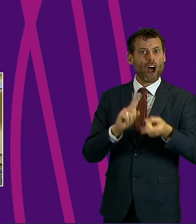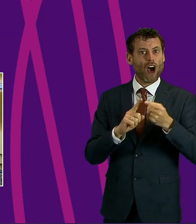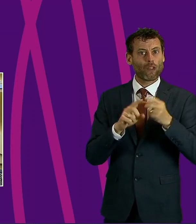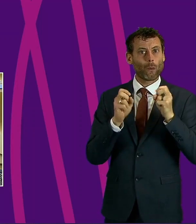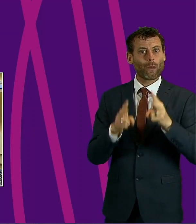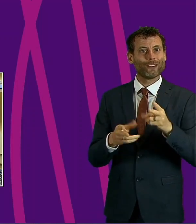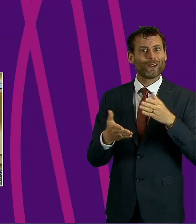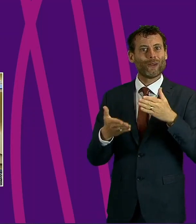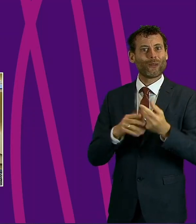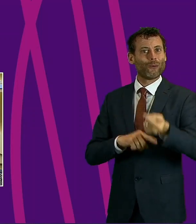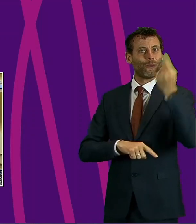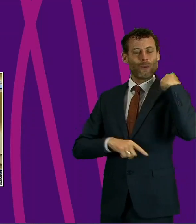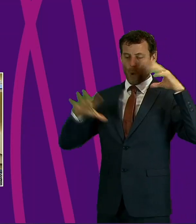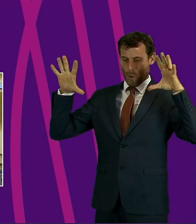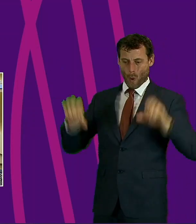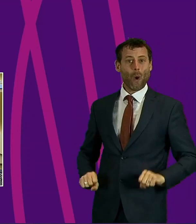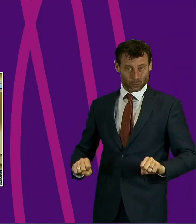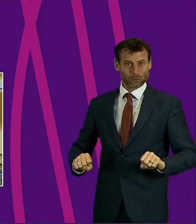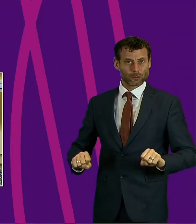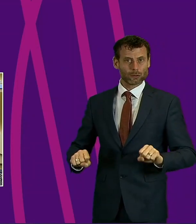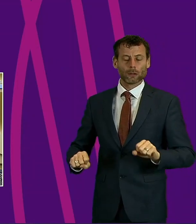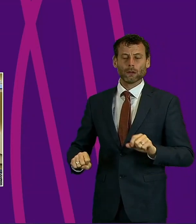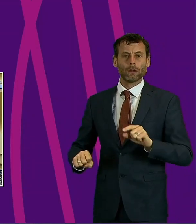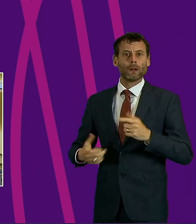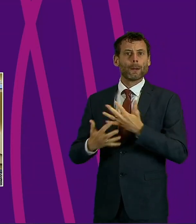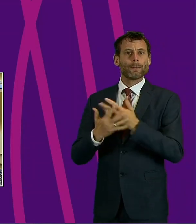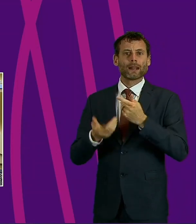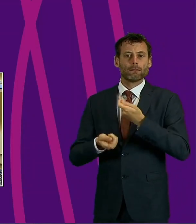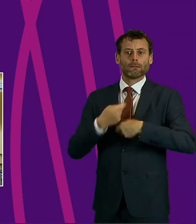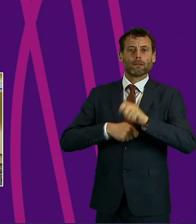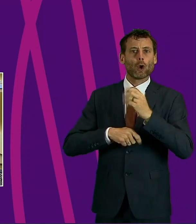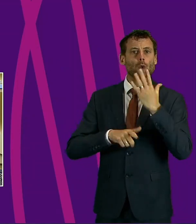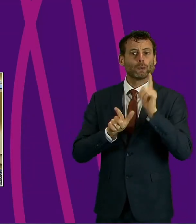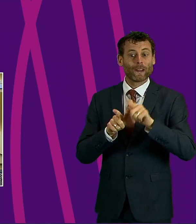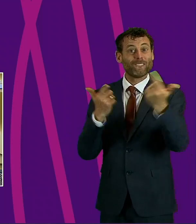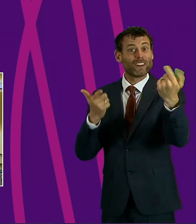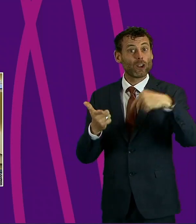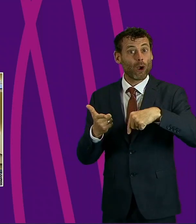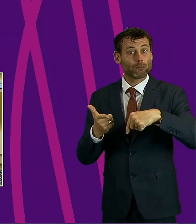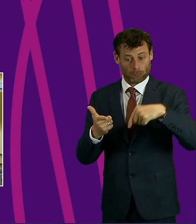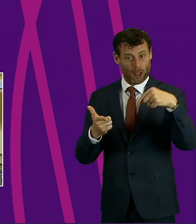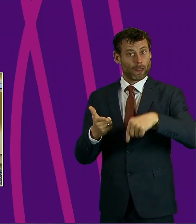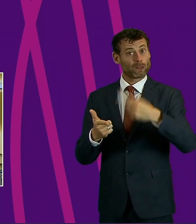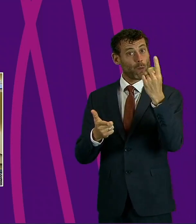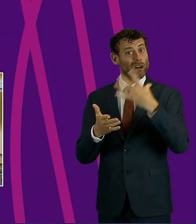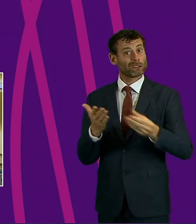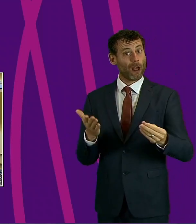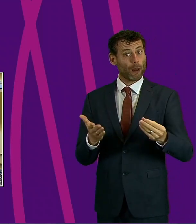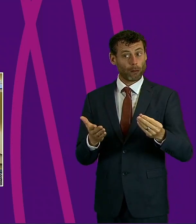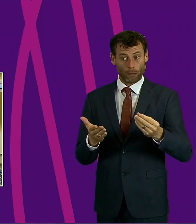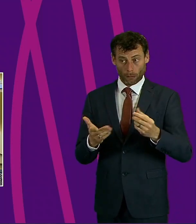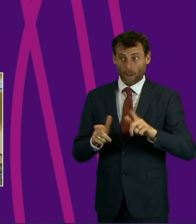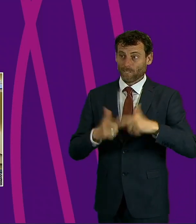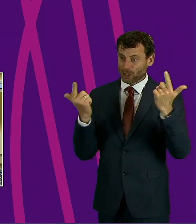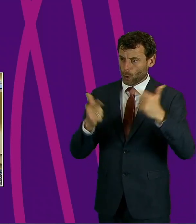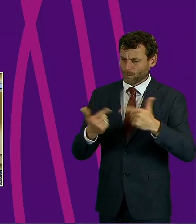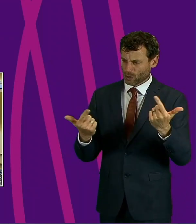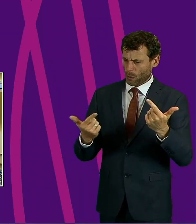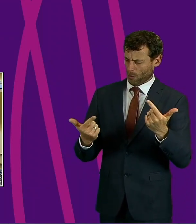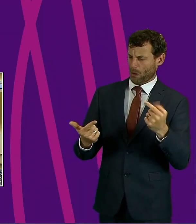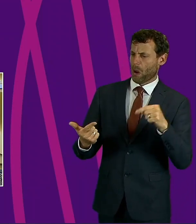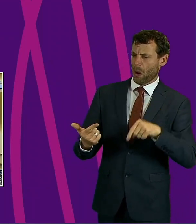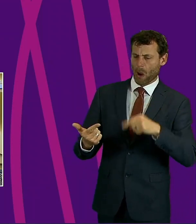because it's things we've been trying to do for a long time. But getting people who need treatment, access to that treatment as quickly as possible is absolutely